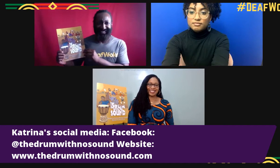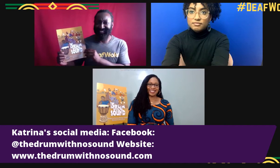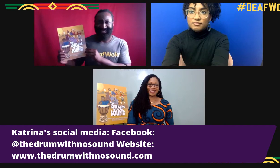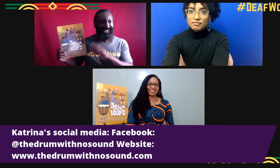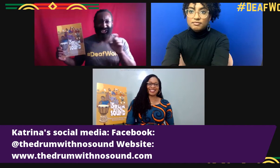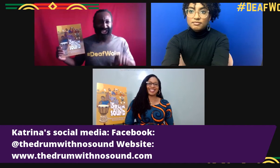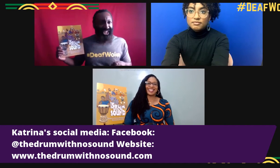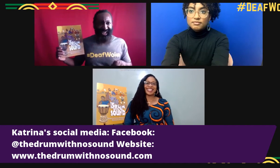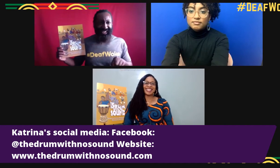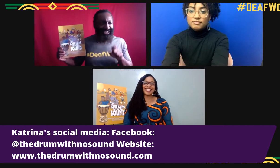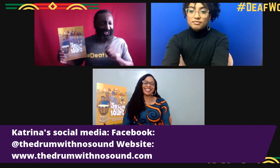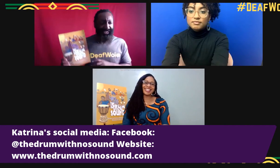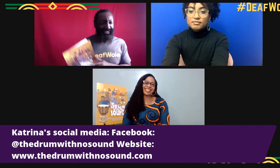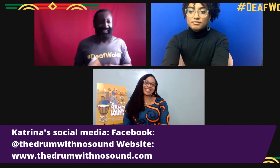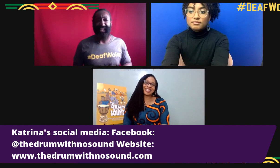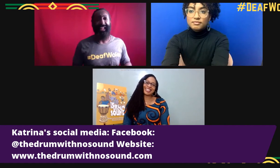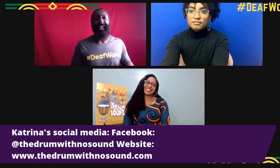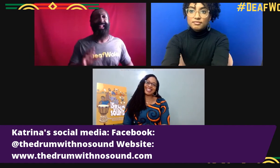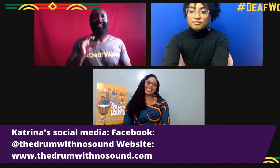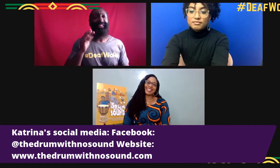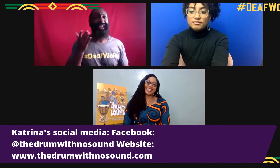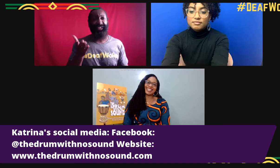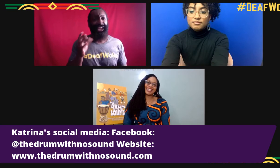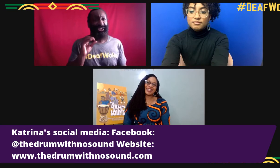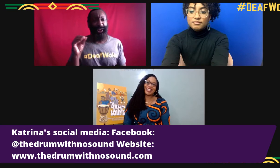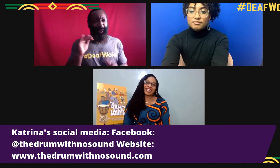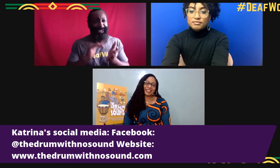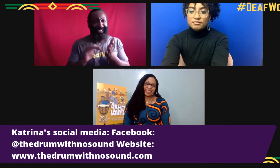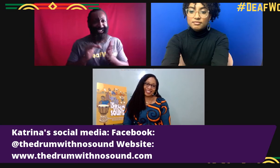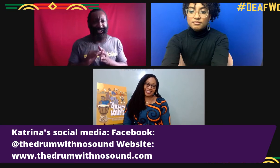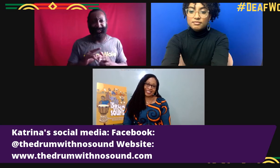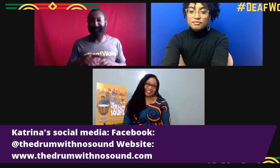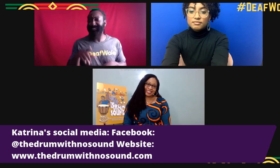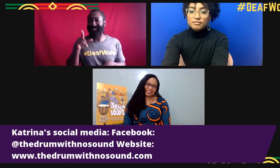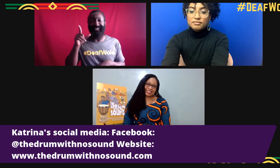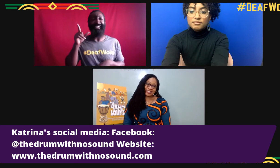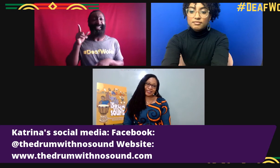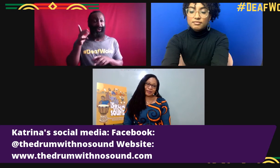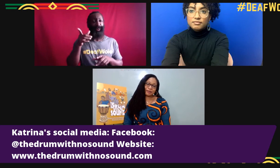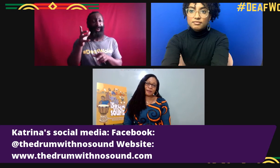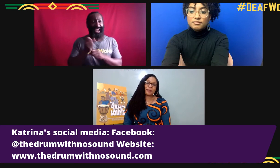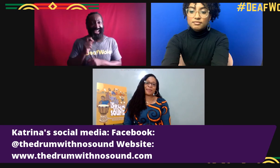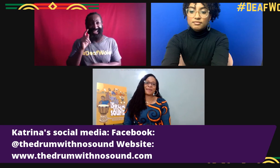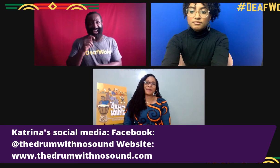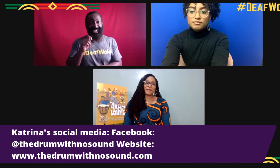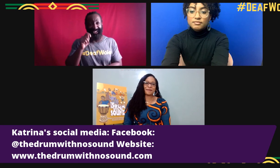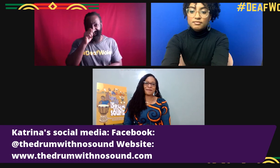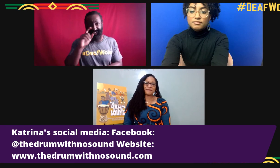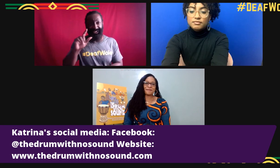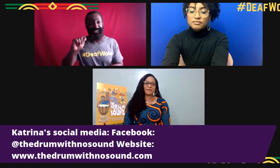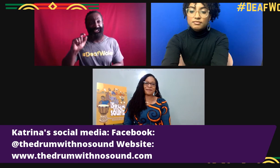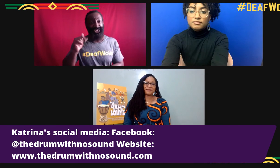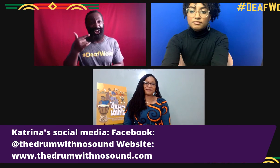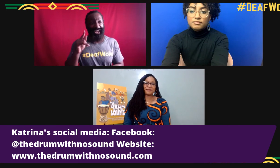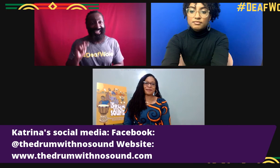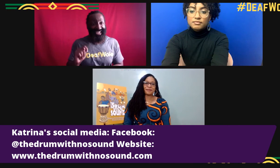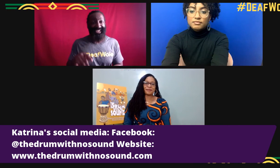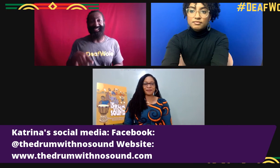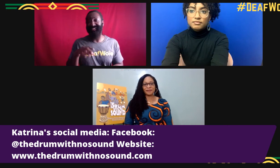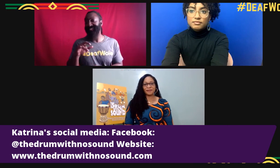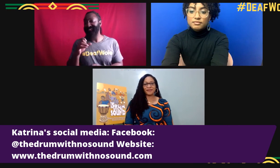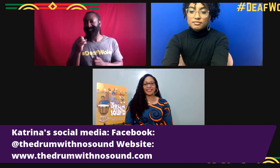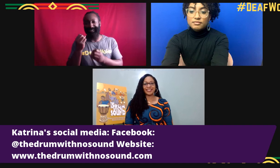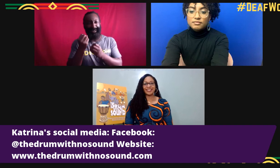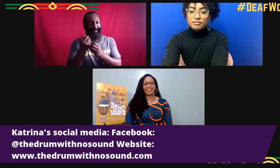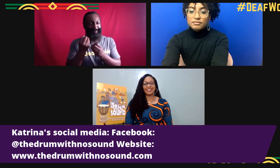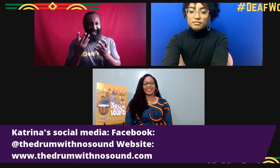book. They should have this book. There's no excuses. We're